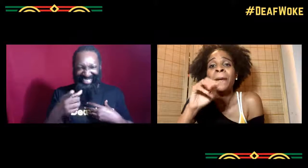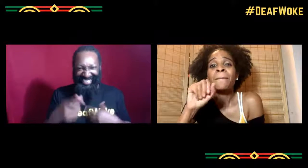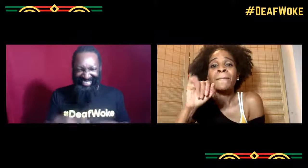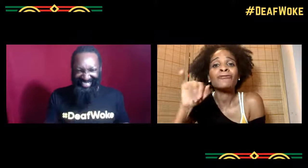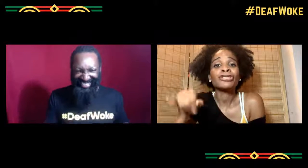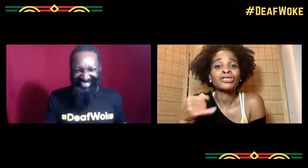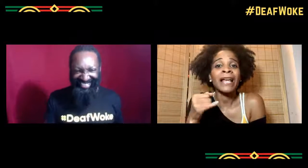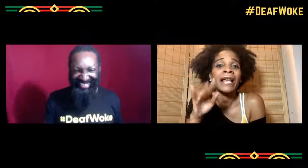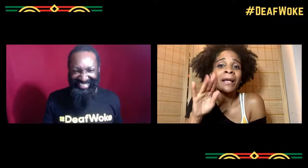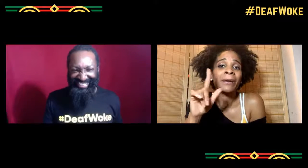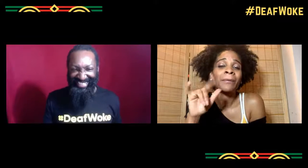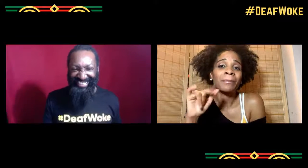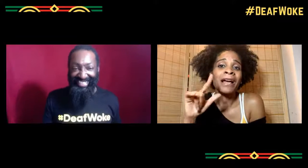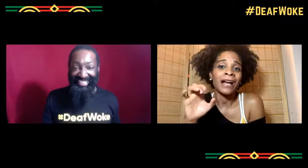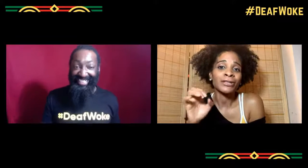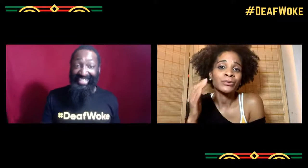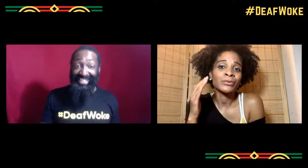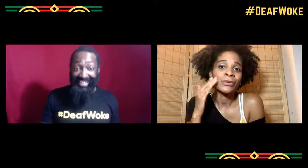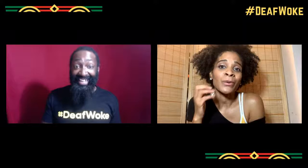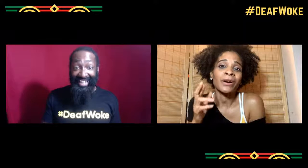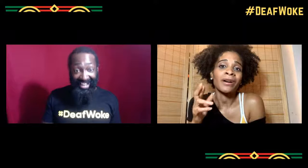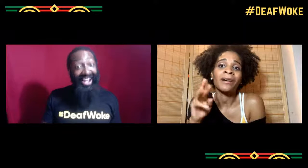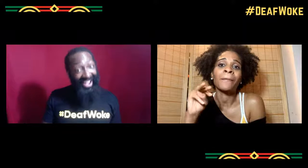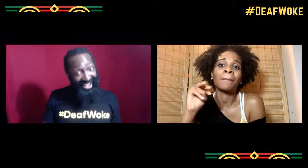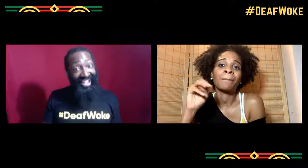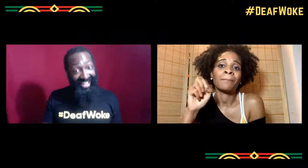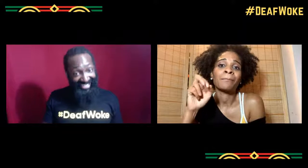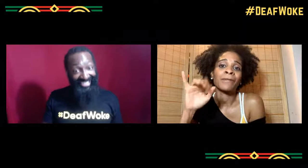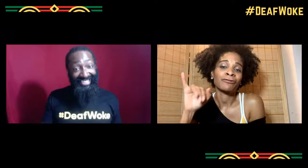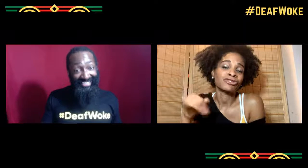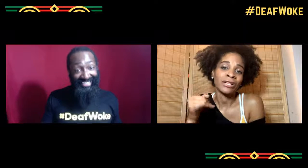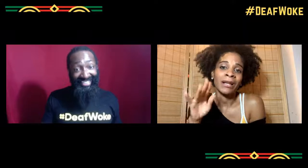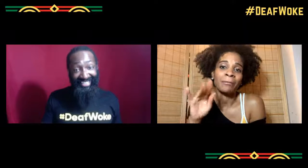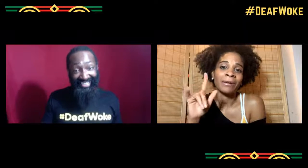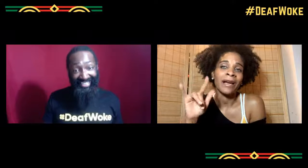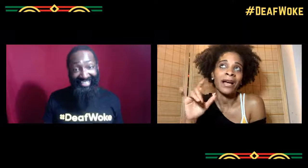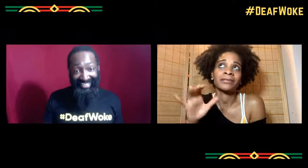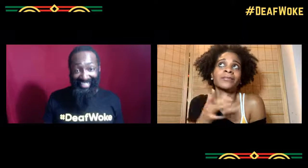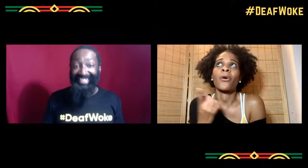I Face. love Mary J. Blige.